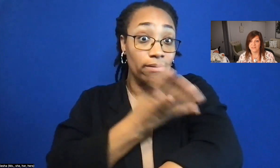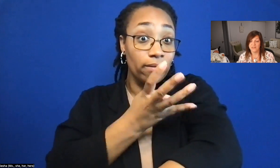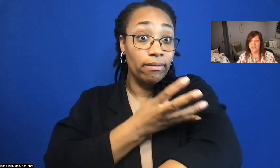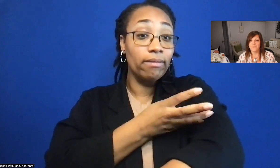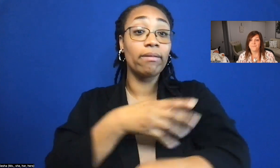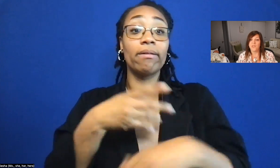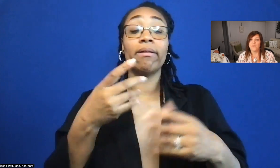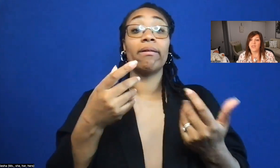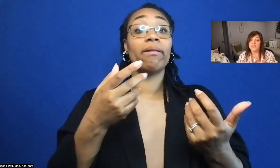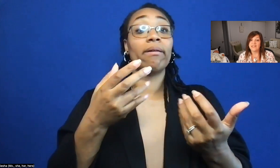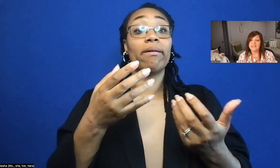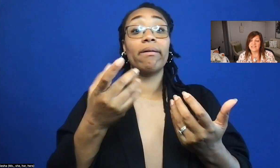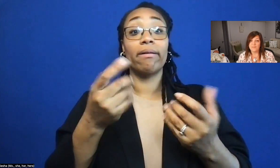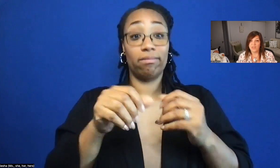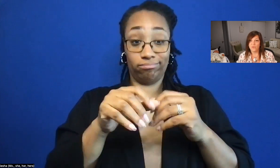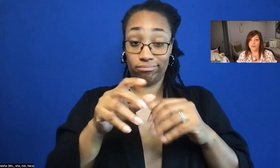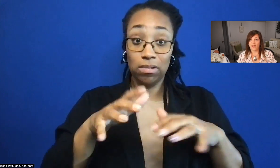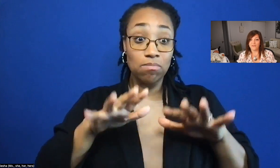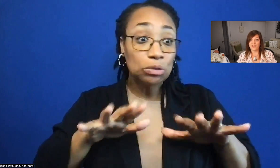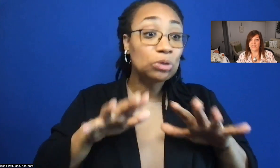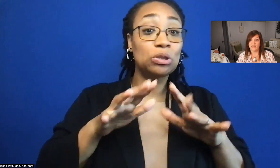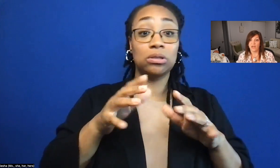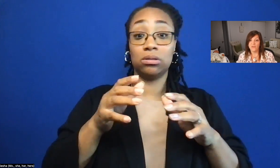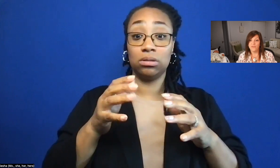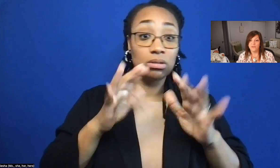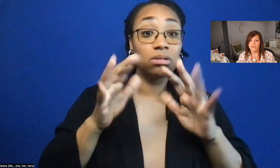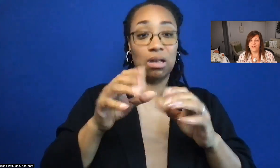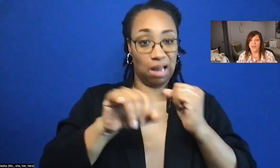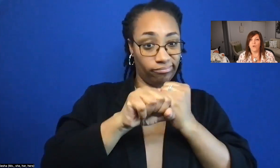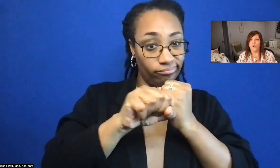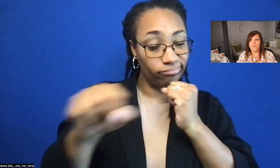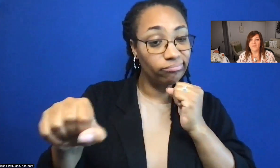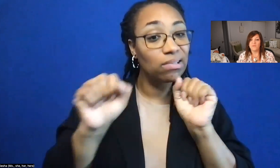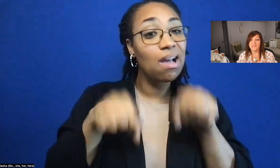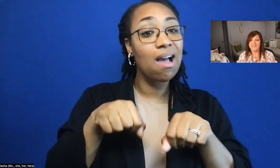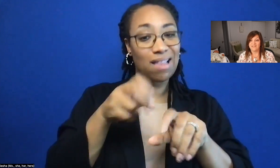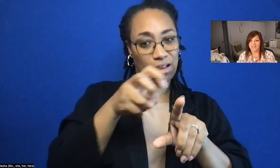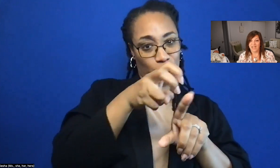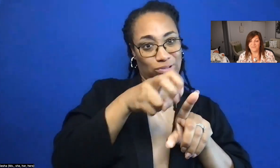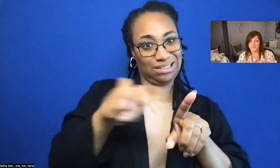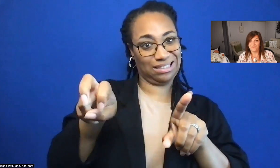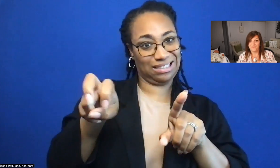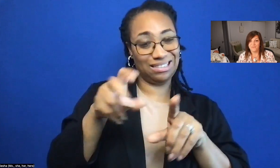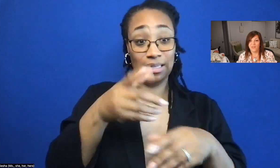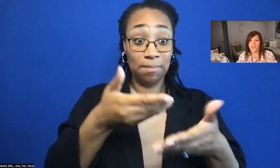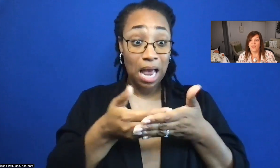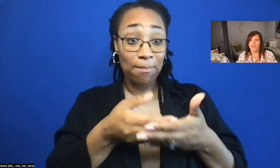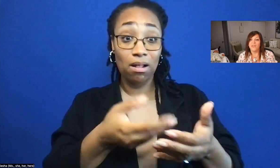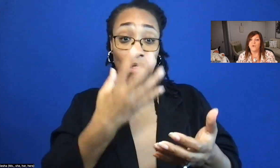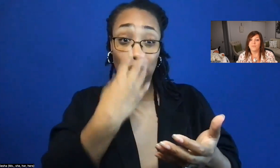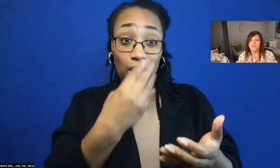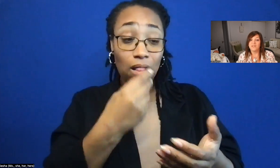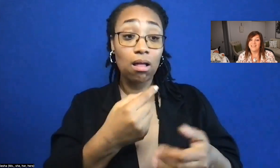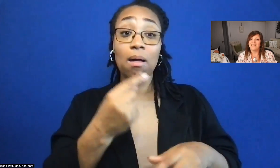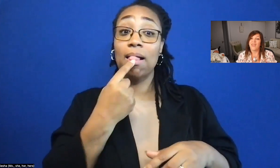stages, a baby that is sleeping or not feeding enough, or a baby with a tongue tie.